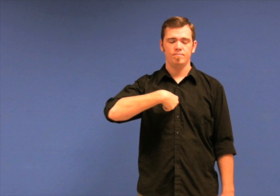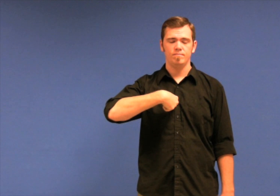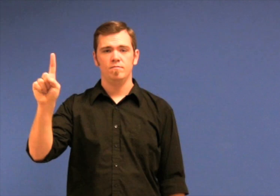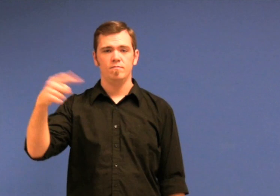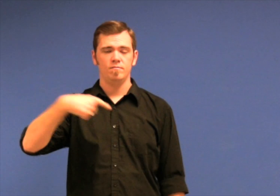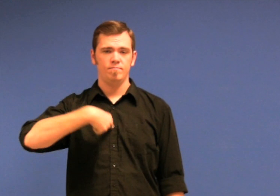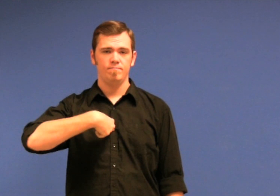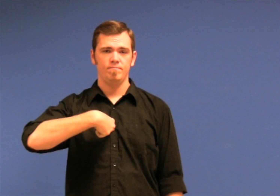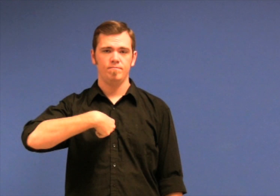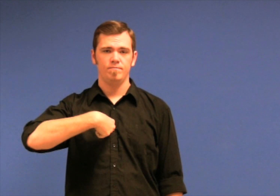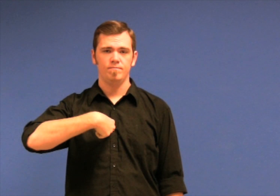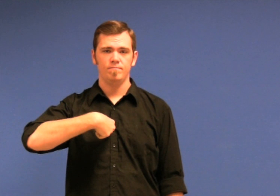to yourself. I.